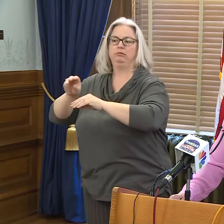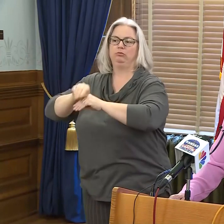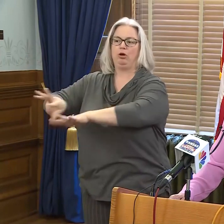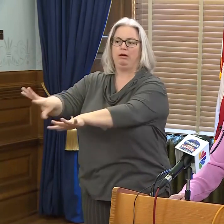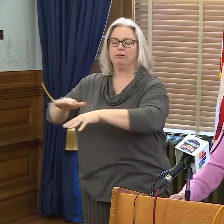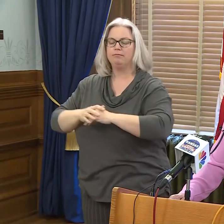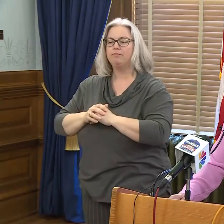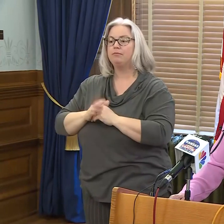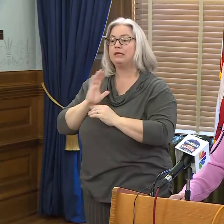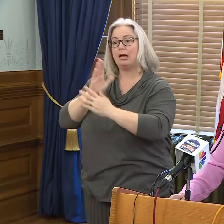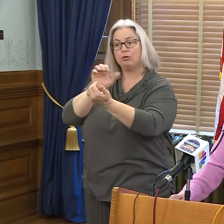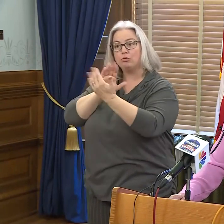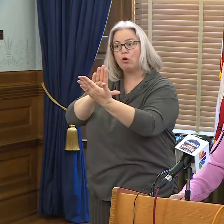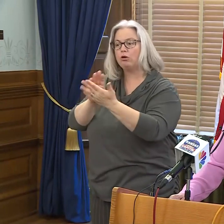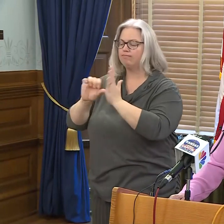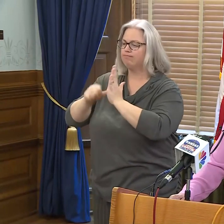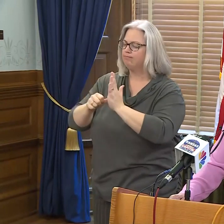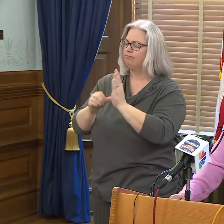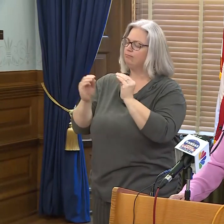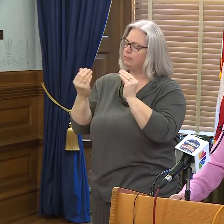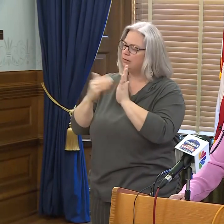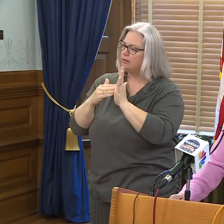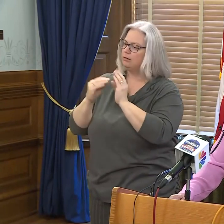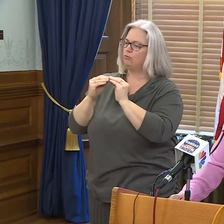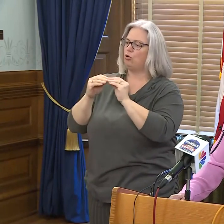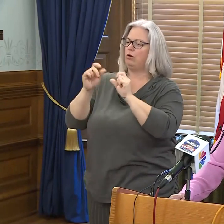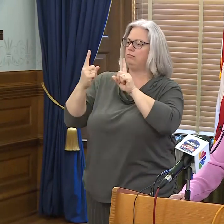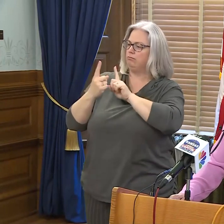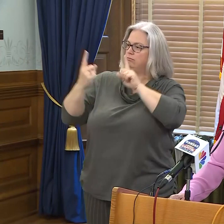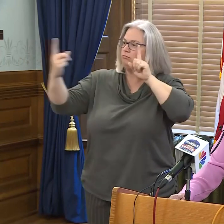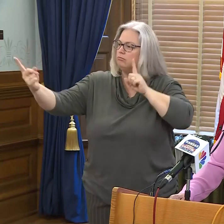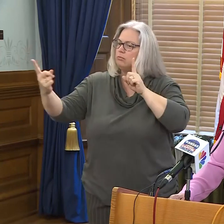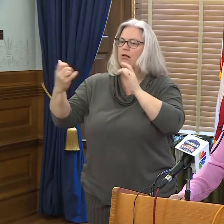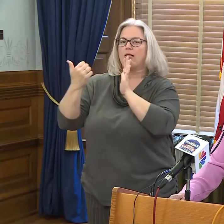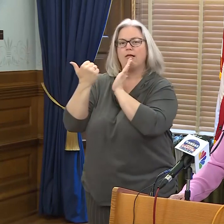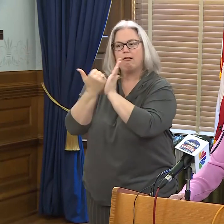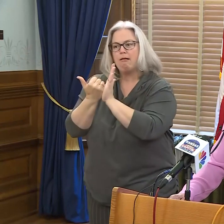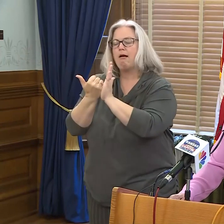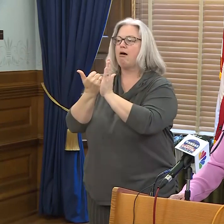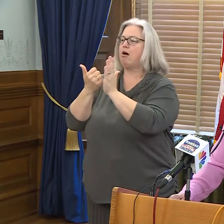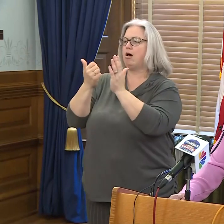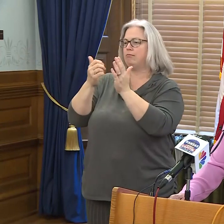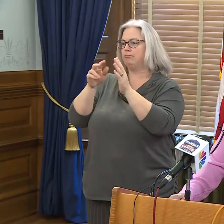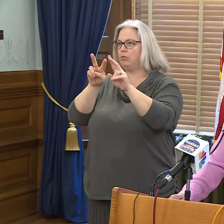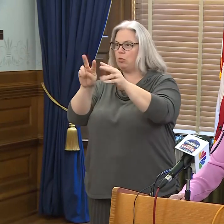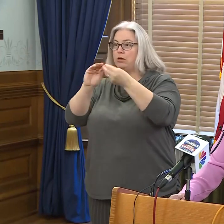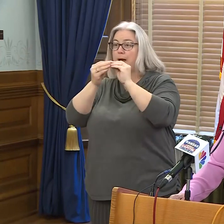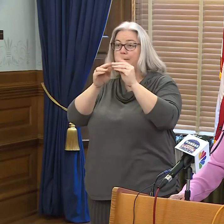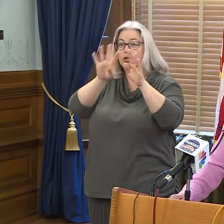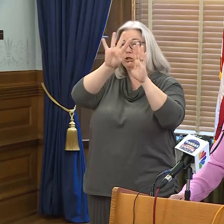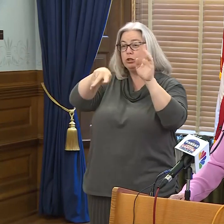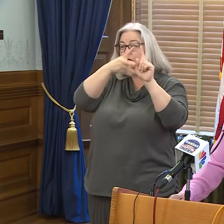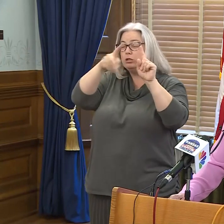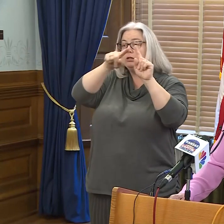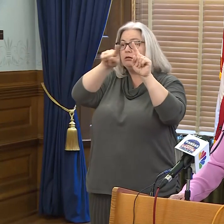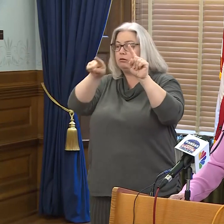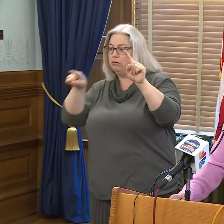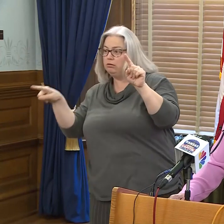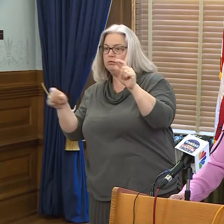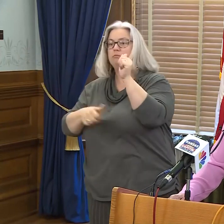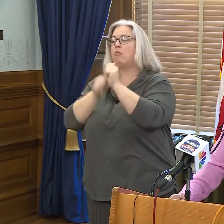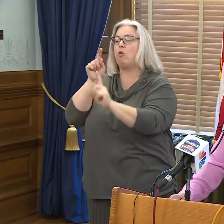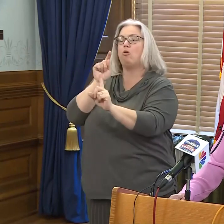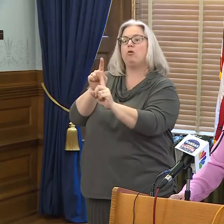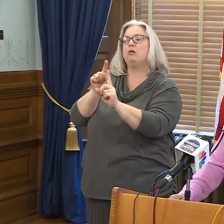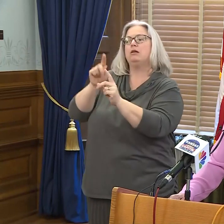approach, emphasizing social distancing, has helped drive encouraging trends on the metrics we're watching, namely the